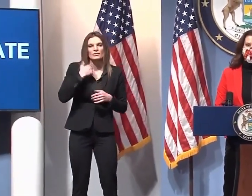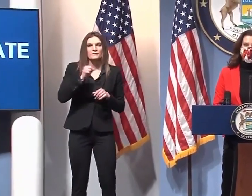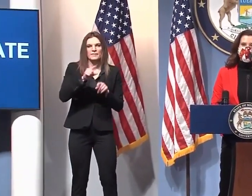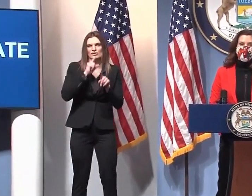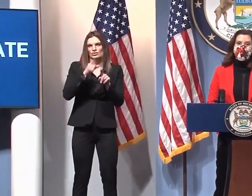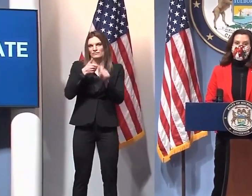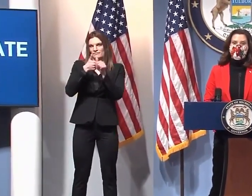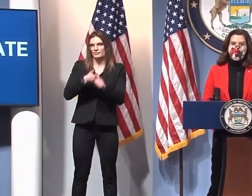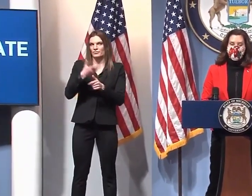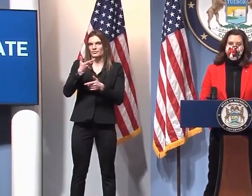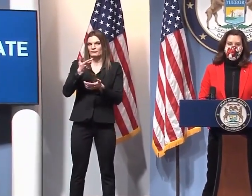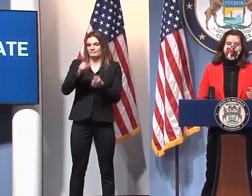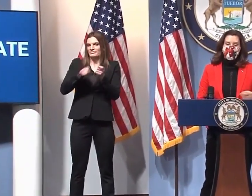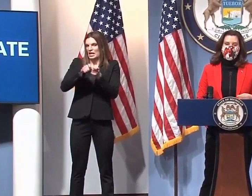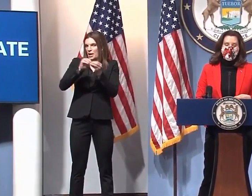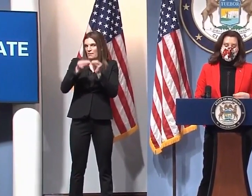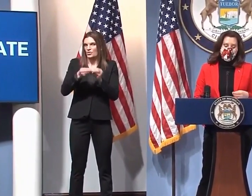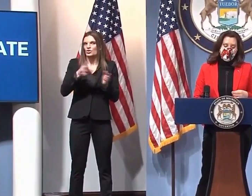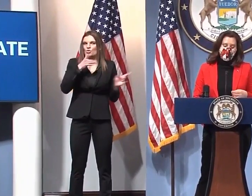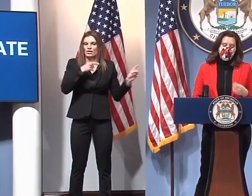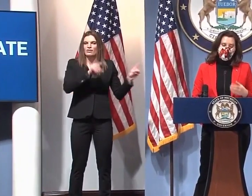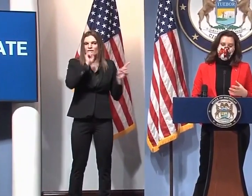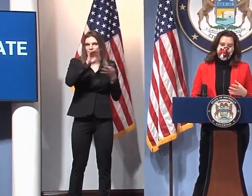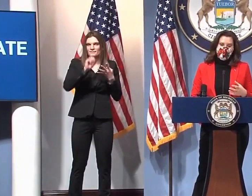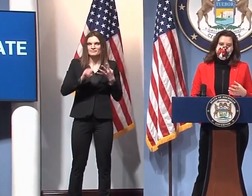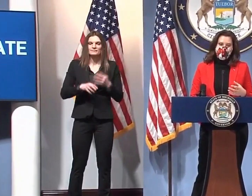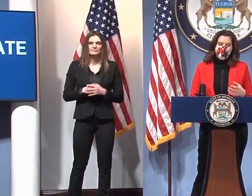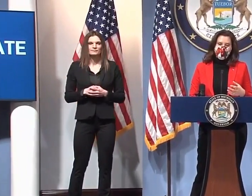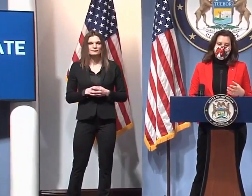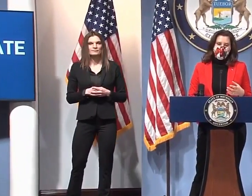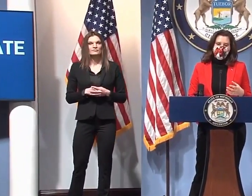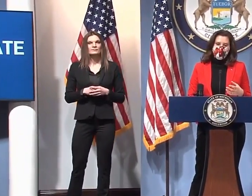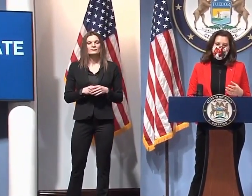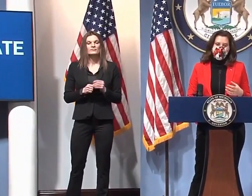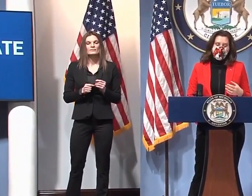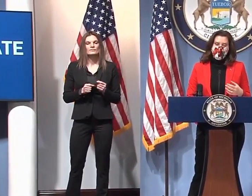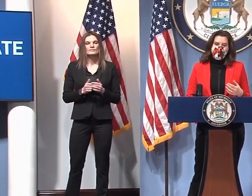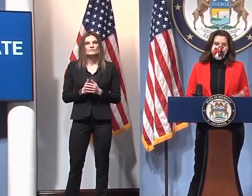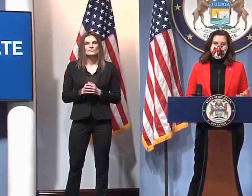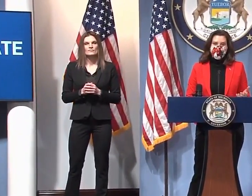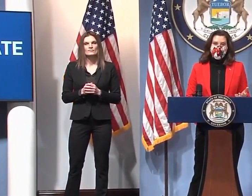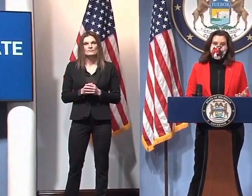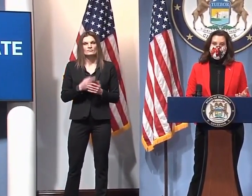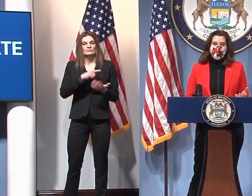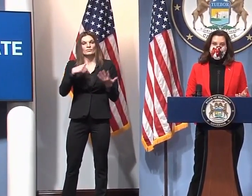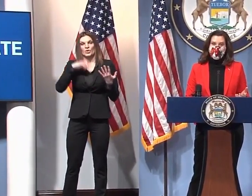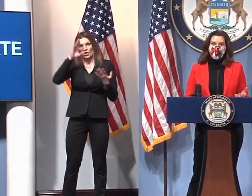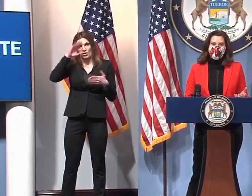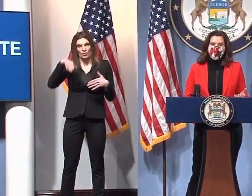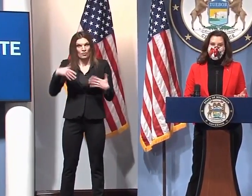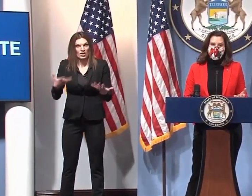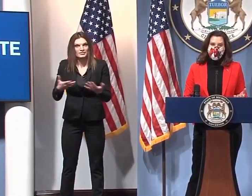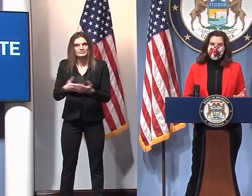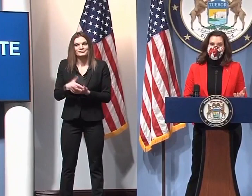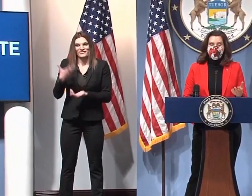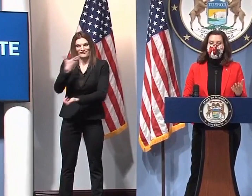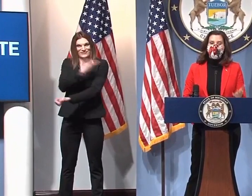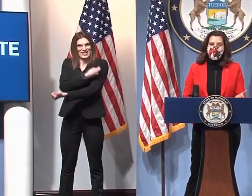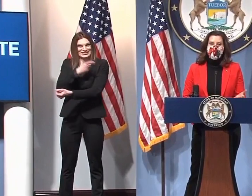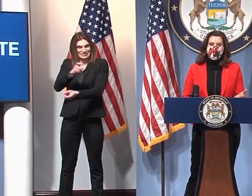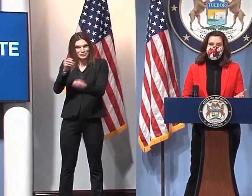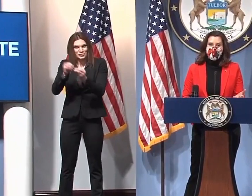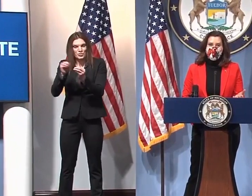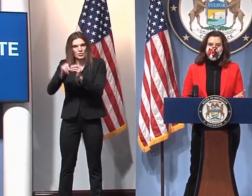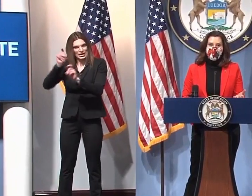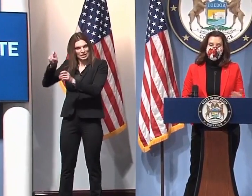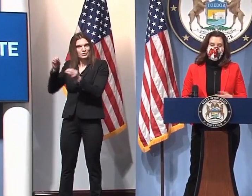in what the state has actually done here. But what we have seen, I think, is that there just simply are not enough vaccines